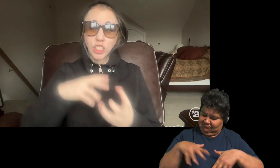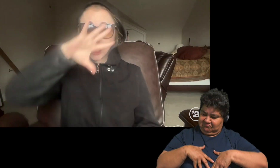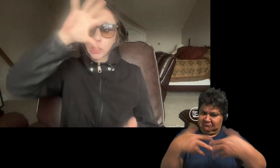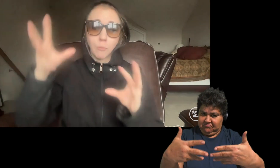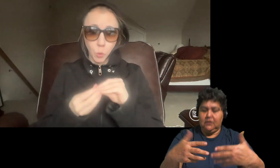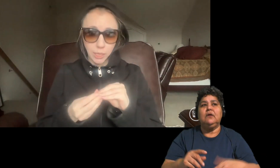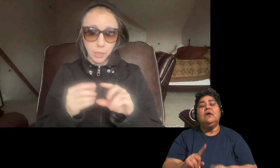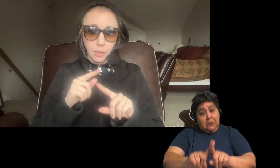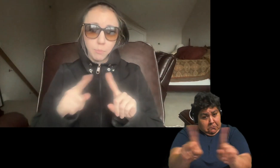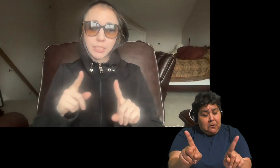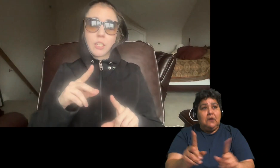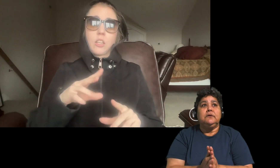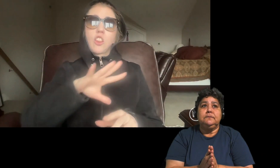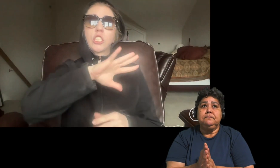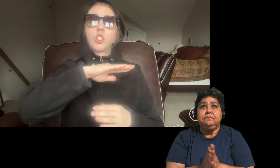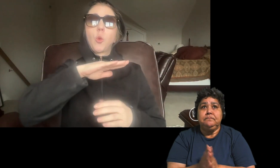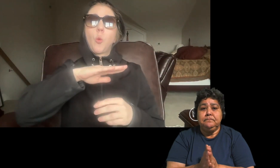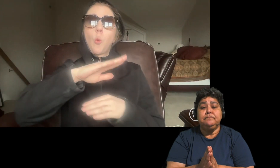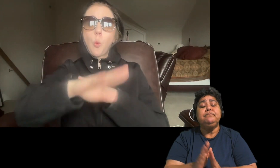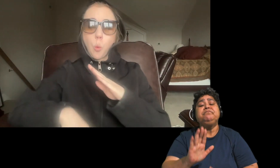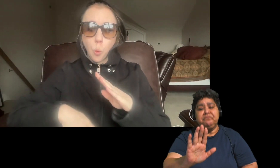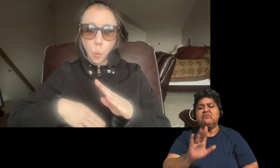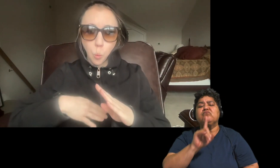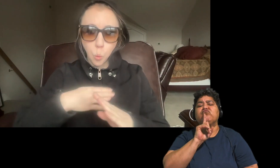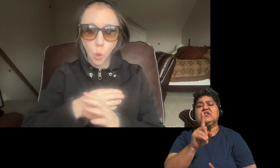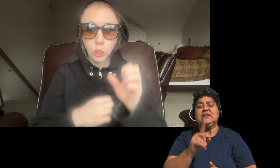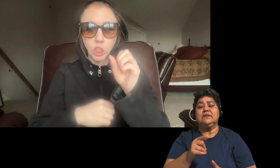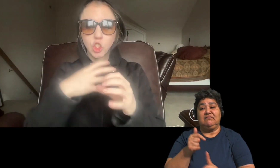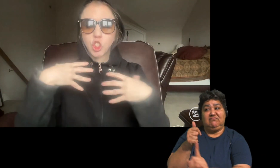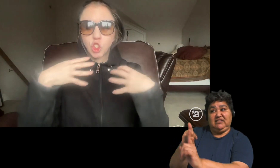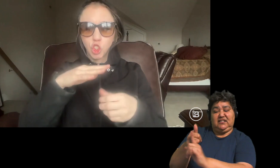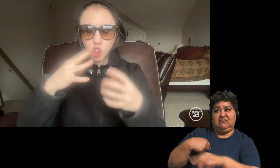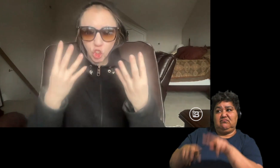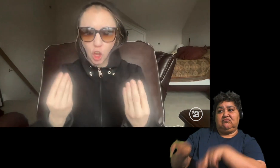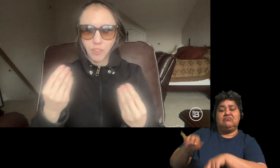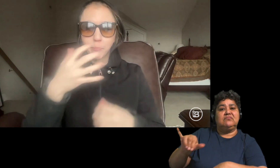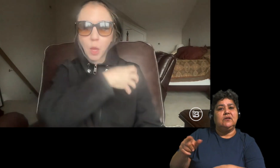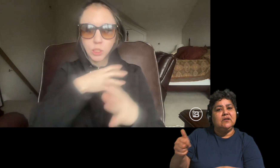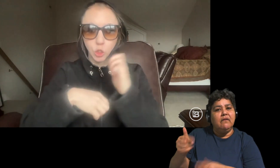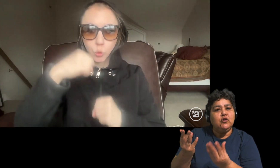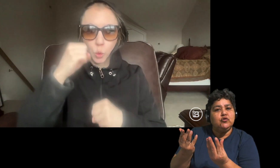Well, it's really hard to summarize if I'm being honest with you, but